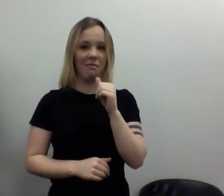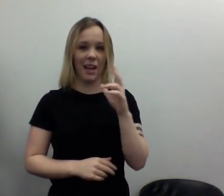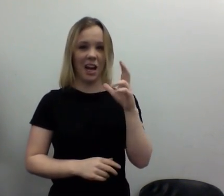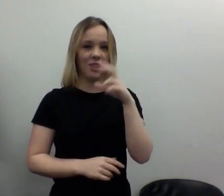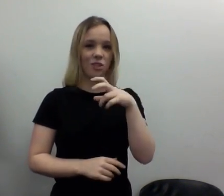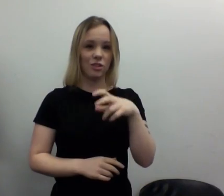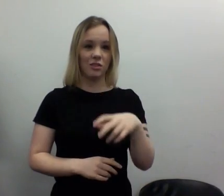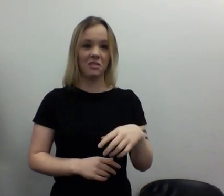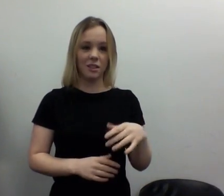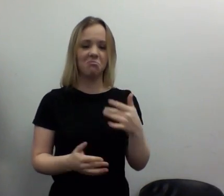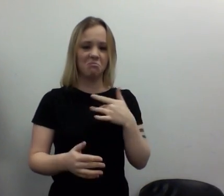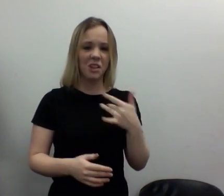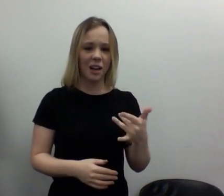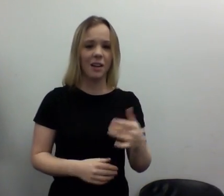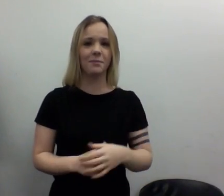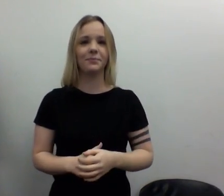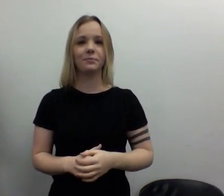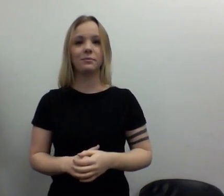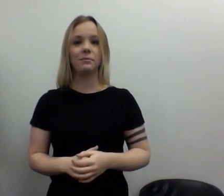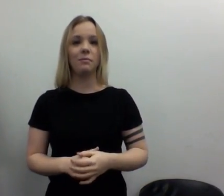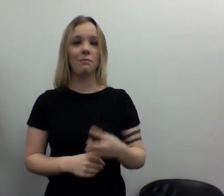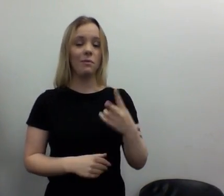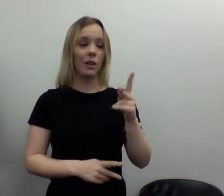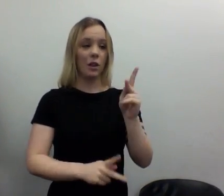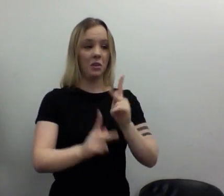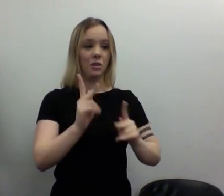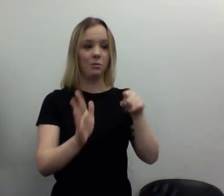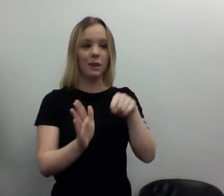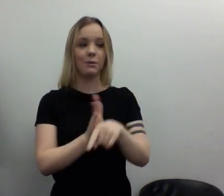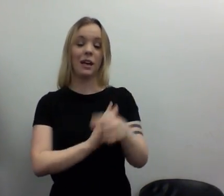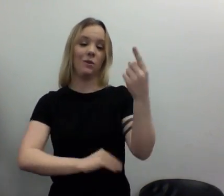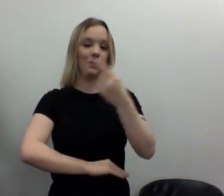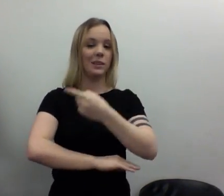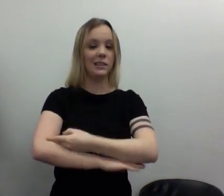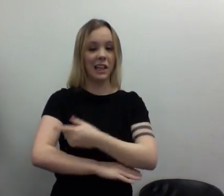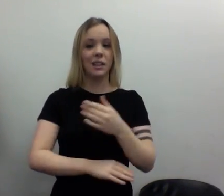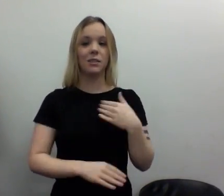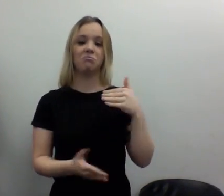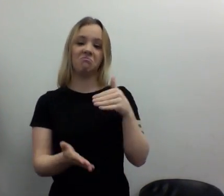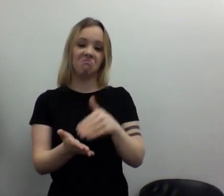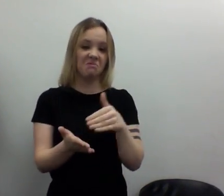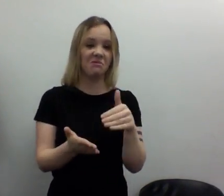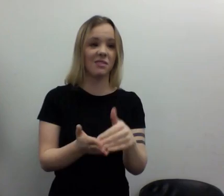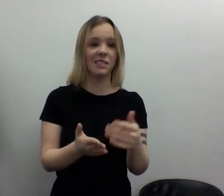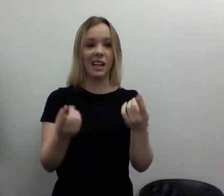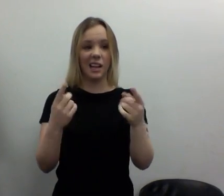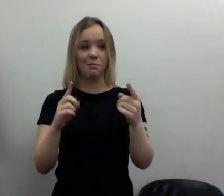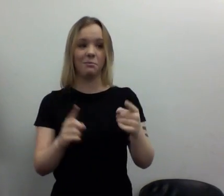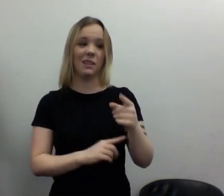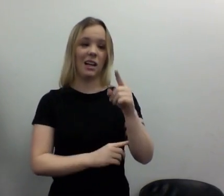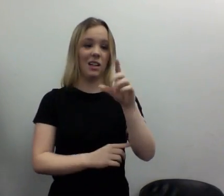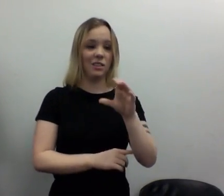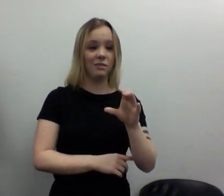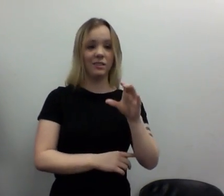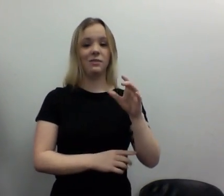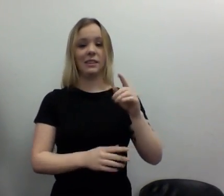in one day, but there was nothing unusual about that. That happens about 50 times a year in Baltimore. What made that day unusual is that both of